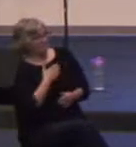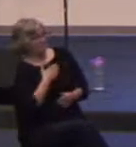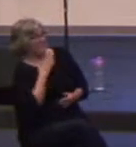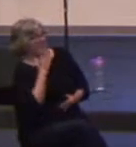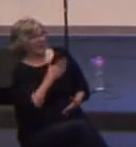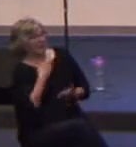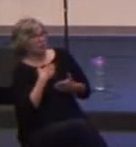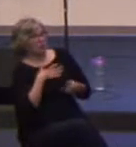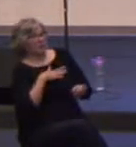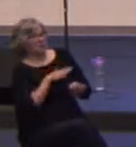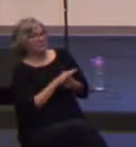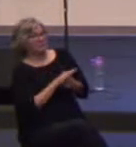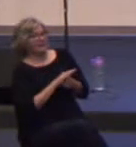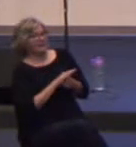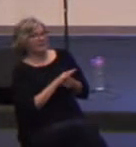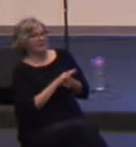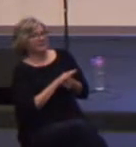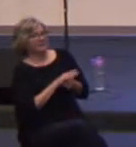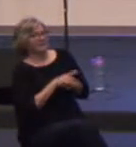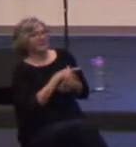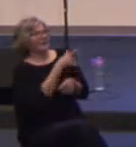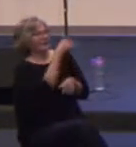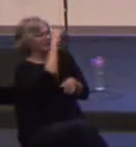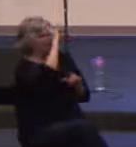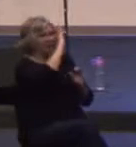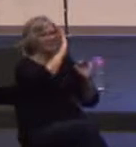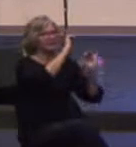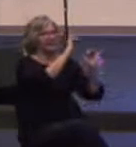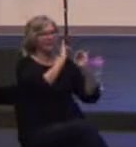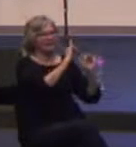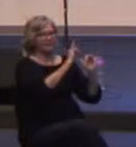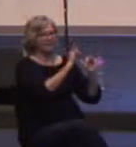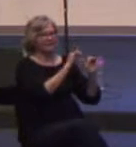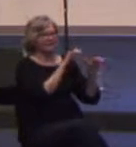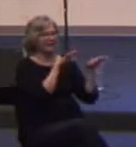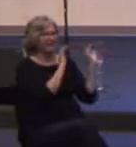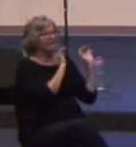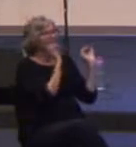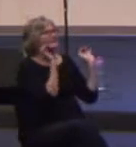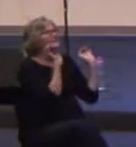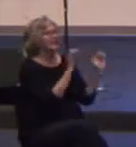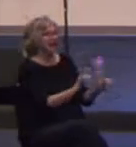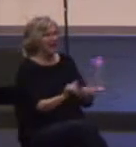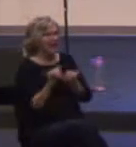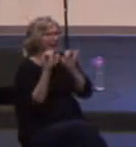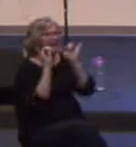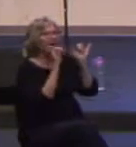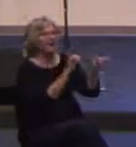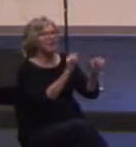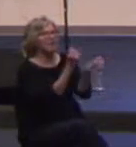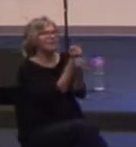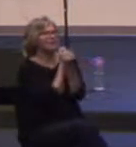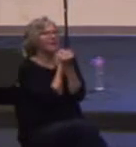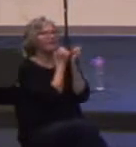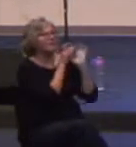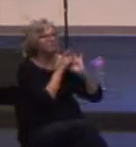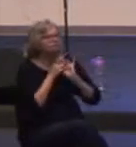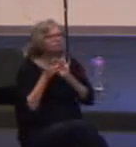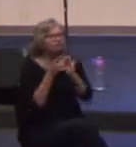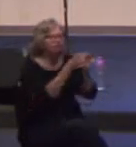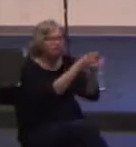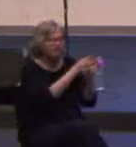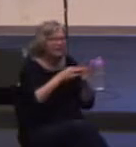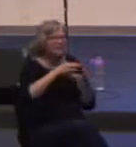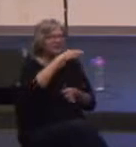complete by being like-minded, having the same love, being one in spirit and of one mind. Do nothing